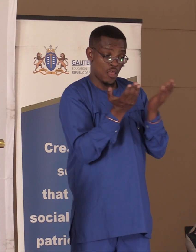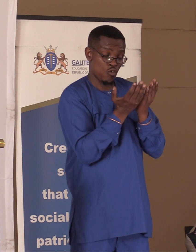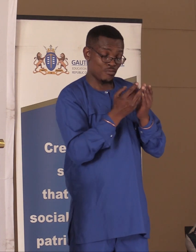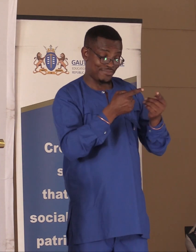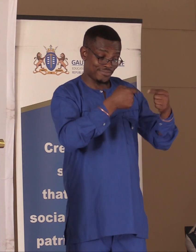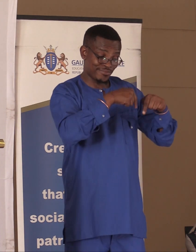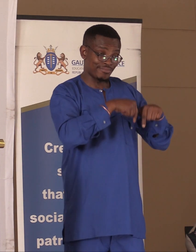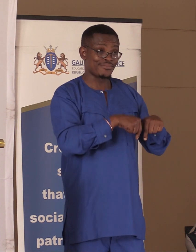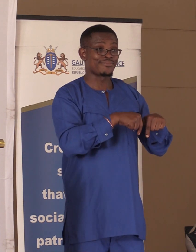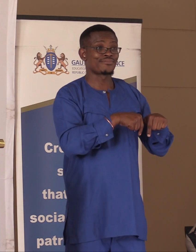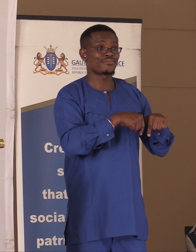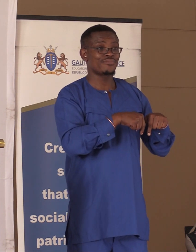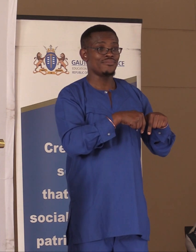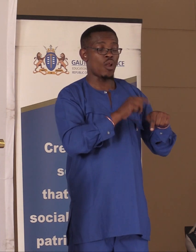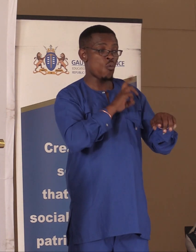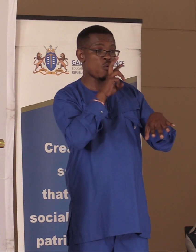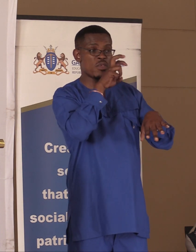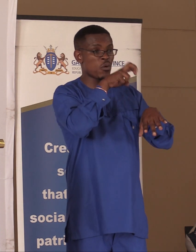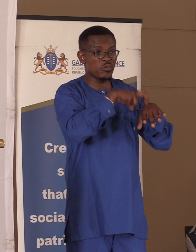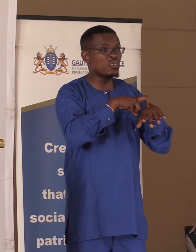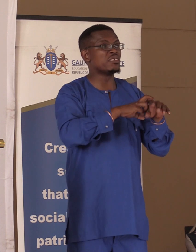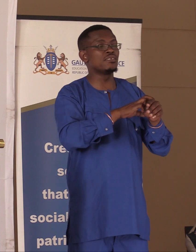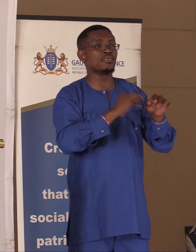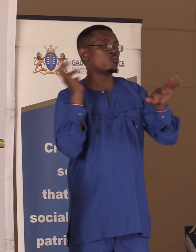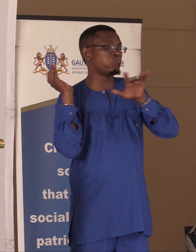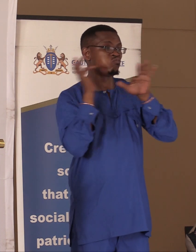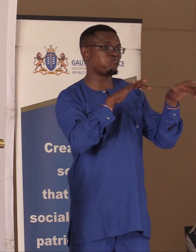Skolose, Arno Kobonas Pity Pit,